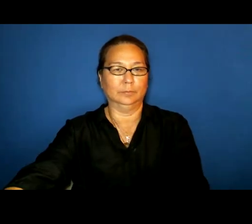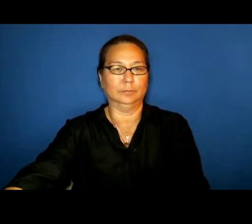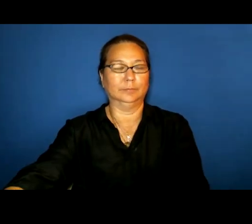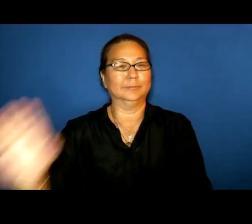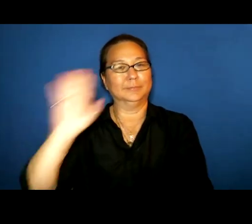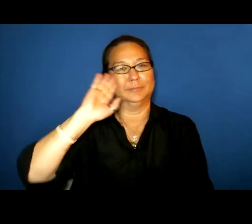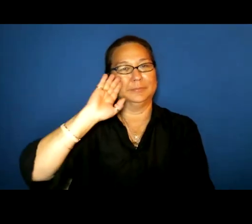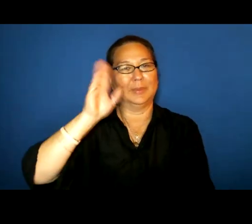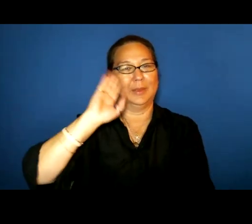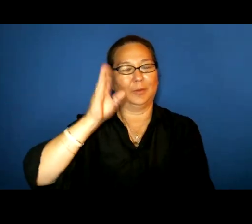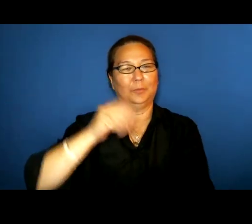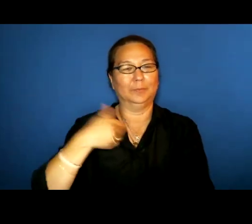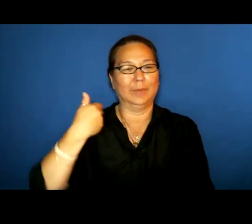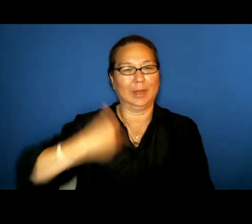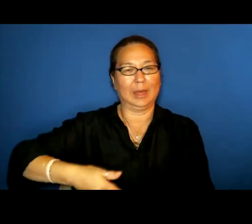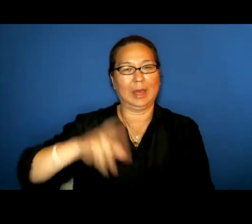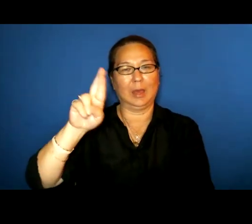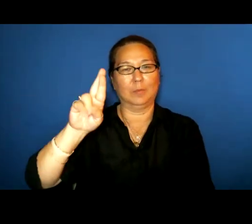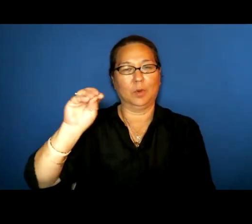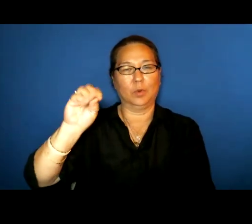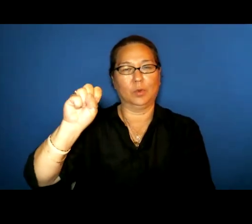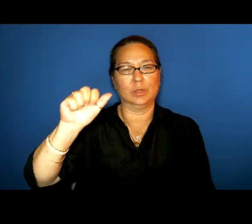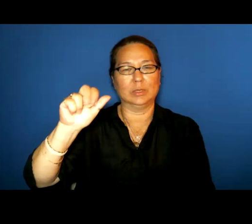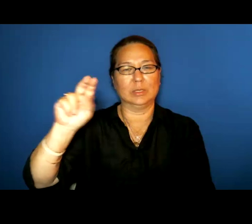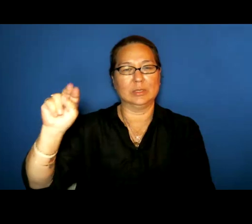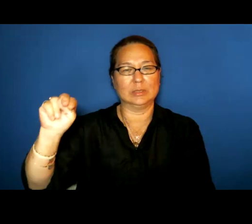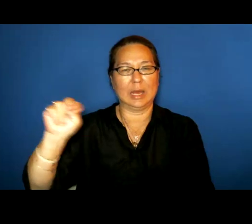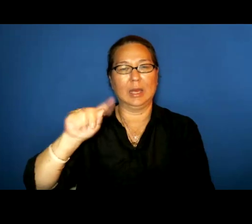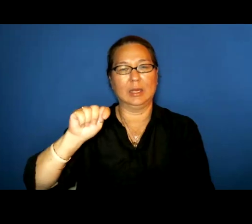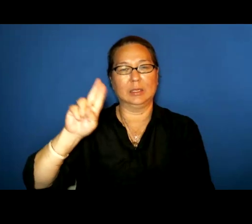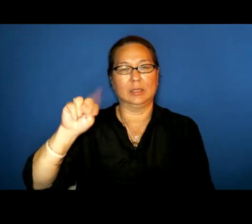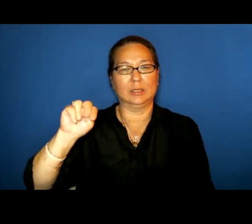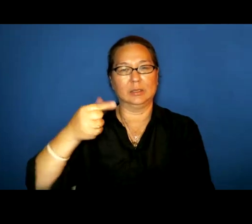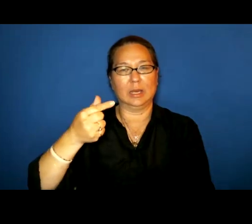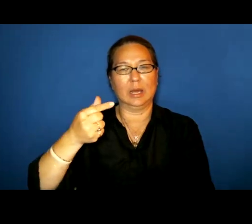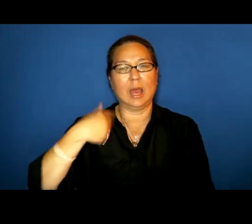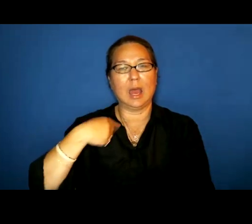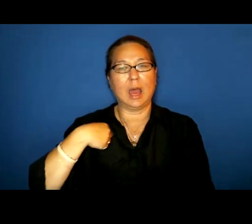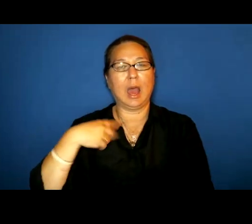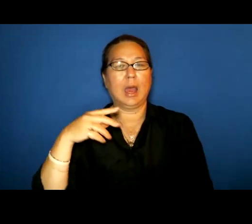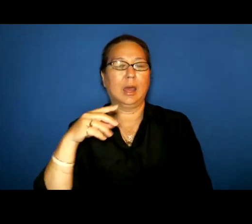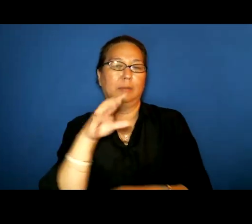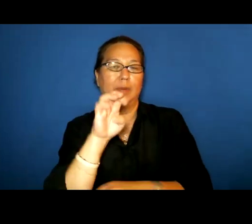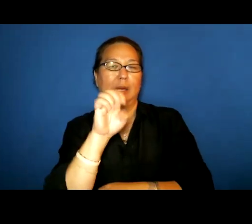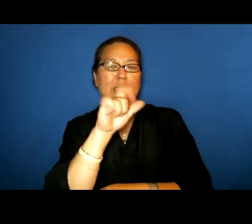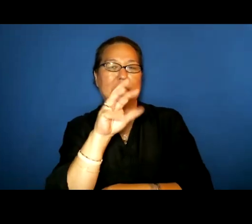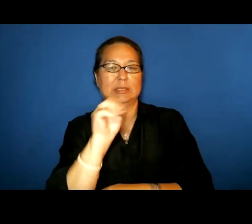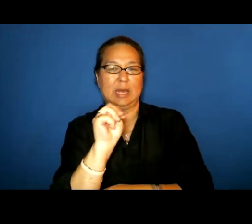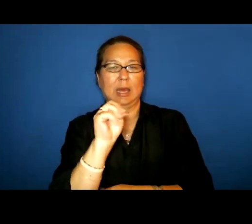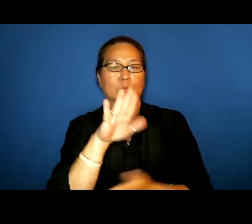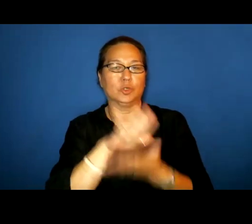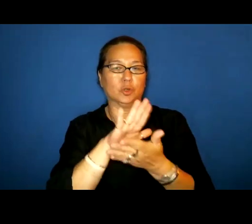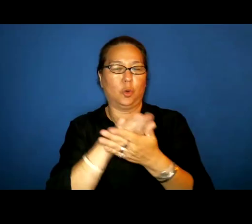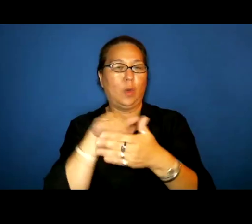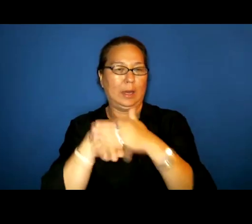Hello. I'm Roseanne Tung. I've led research on exam school access, and I served on the 2021